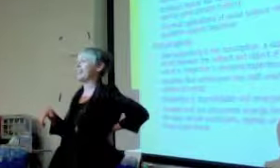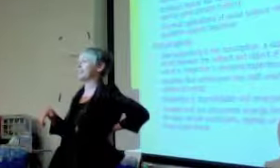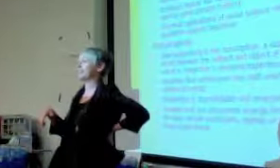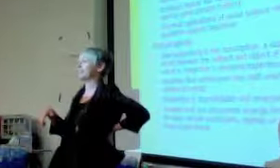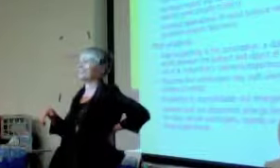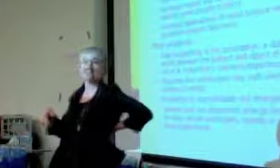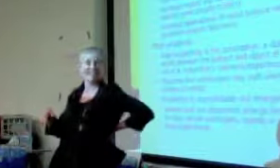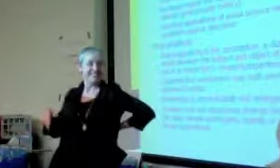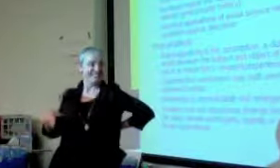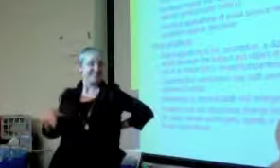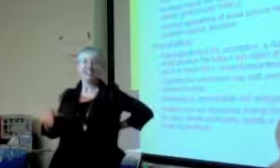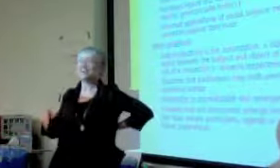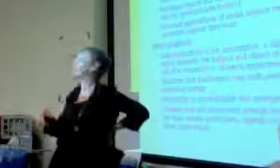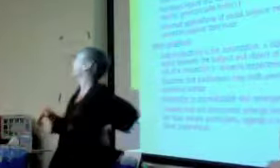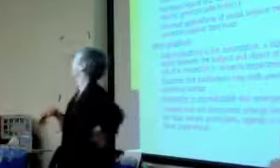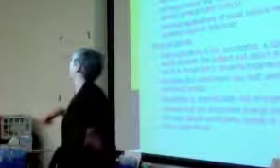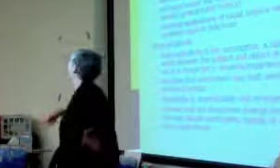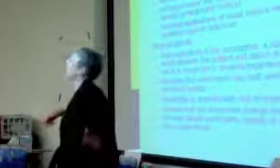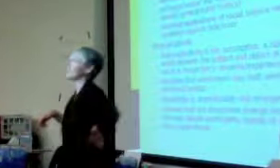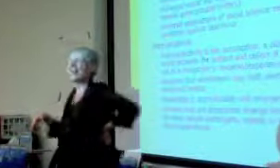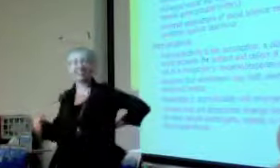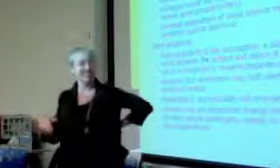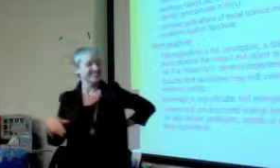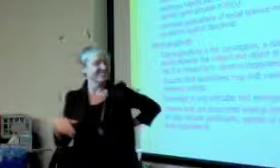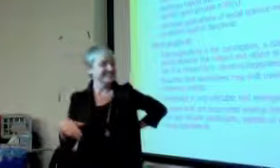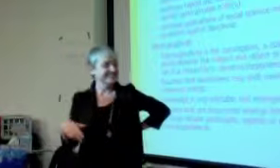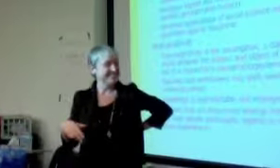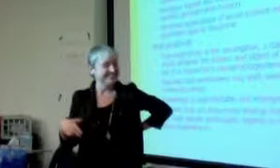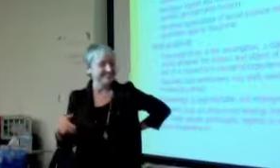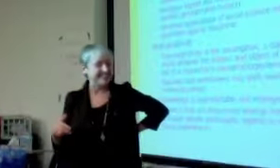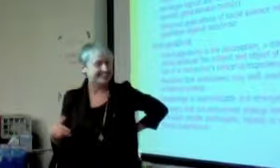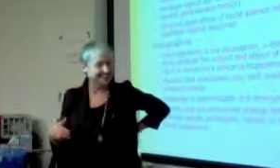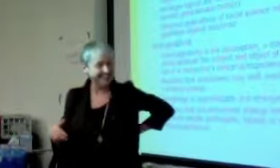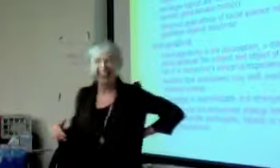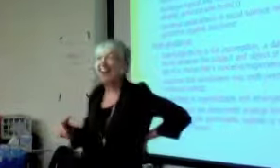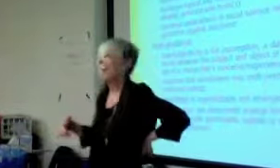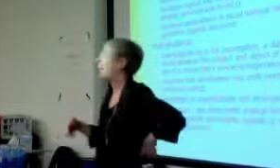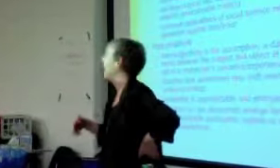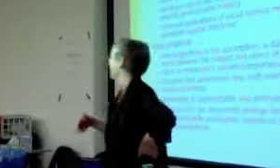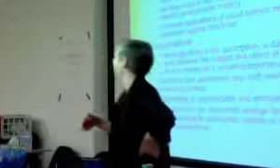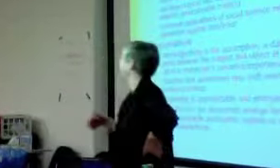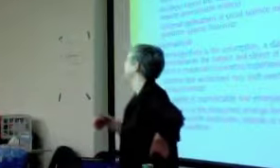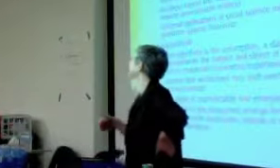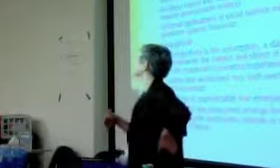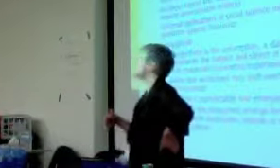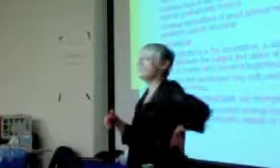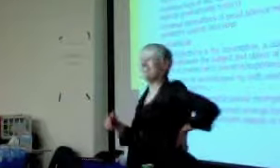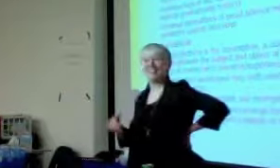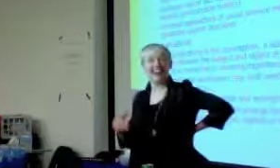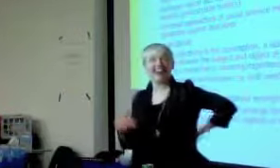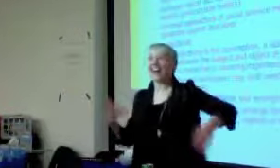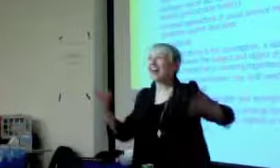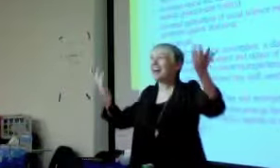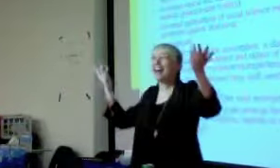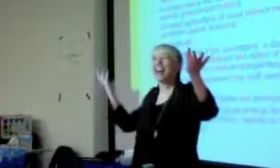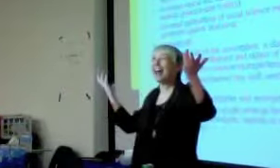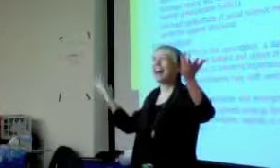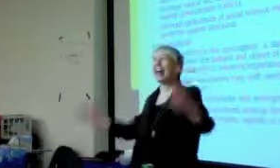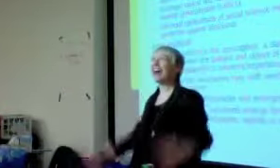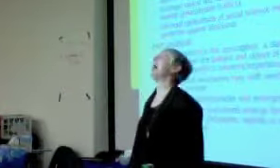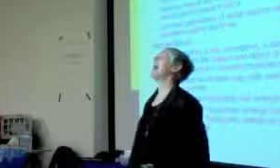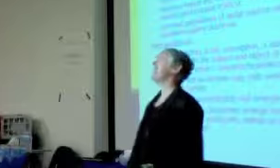who's that? So there's going to be an announcement. Oh, okay. So this might be a good segment. You